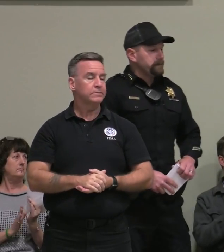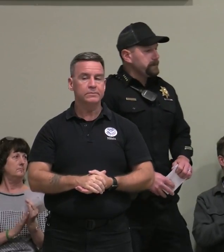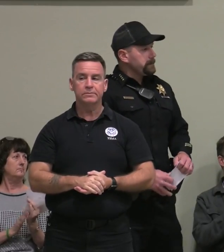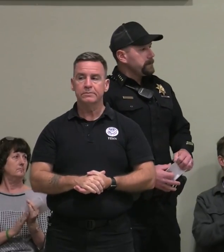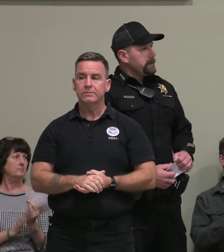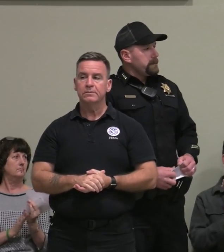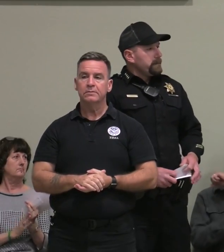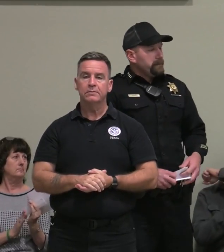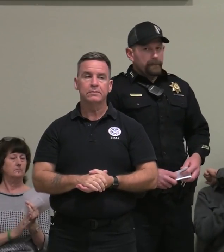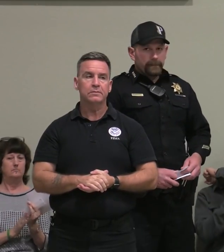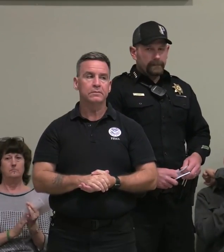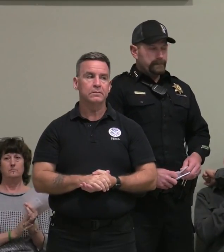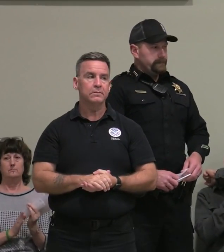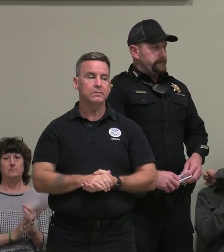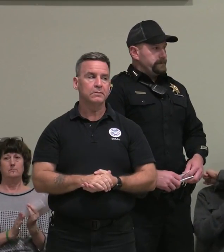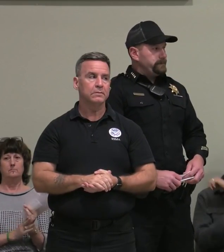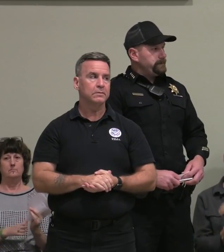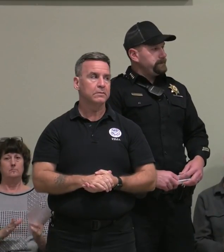Hold on.